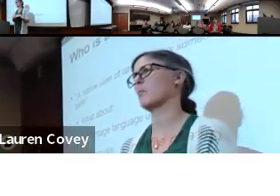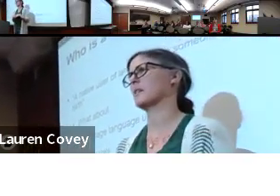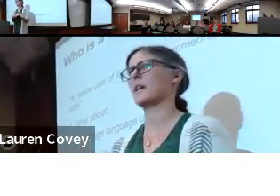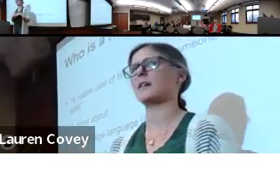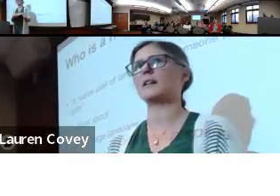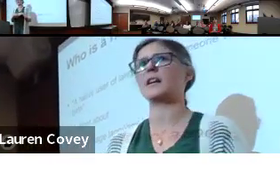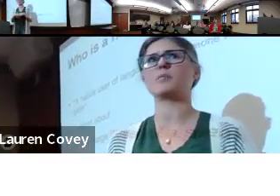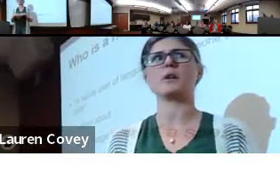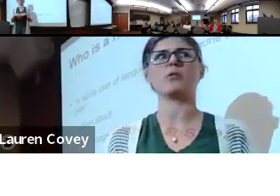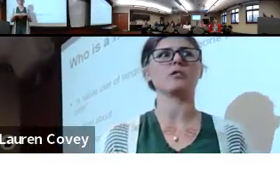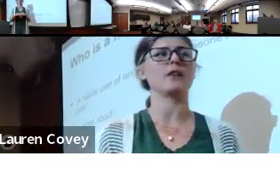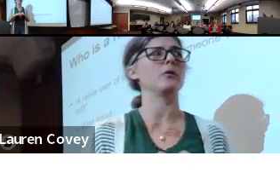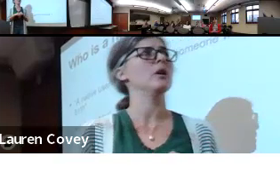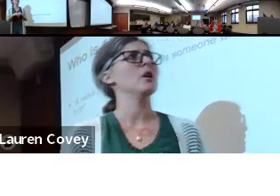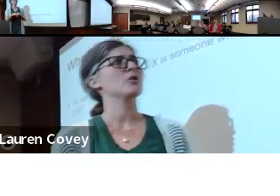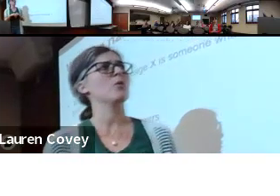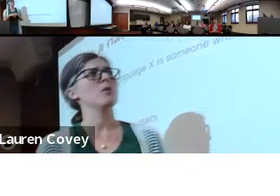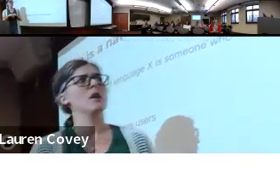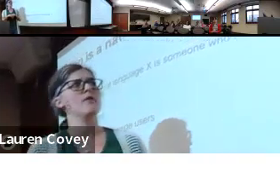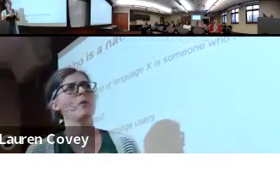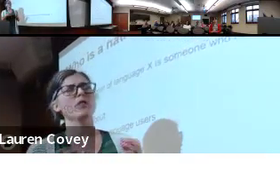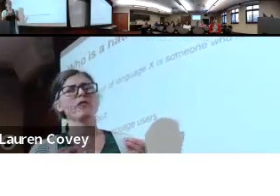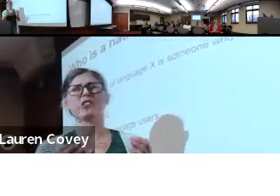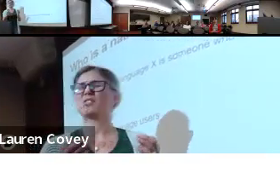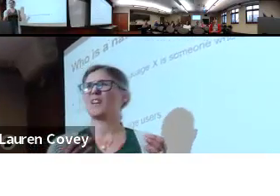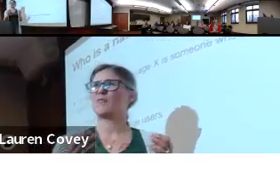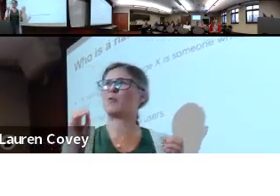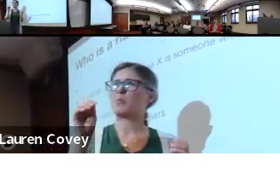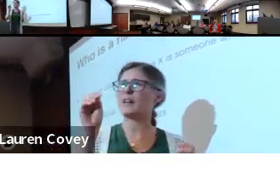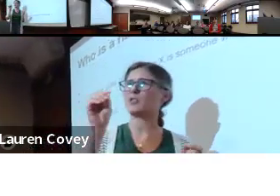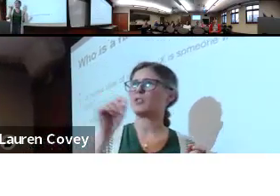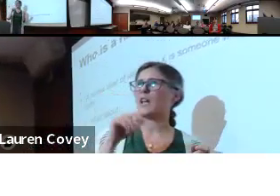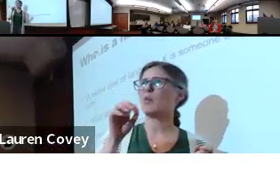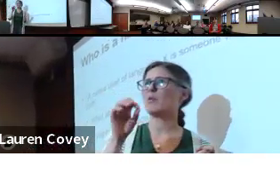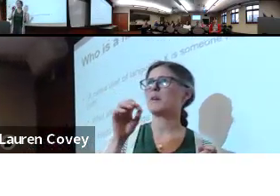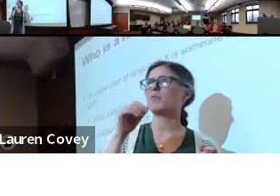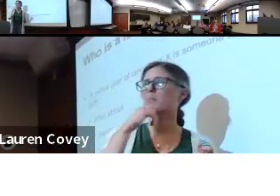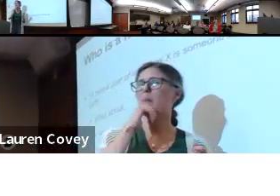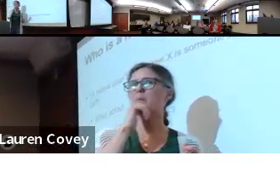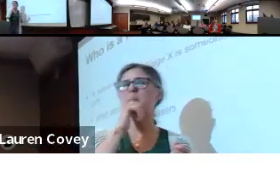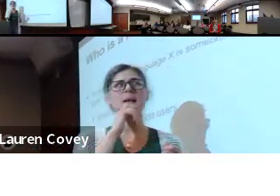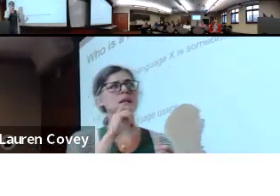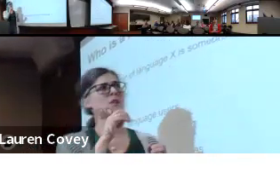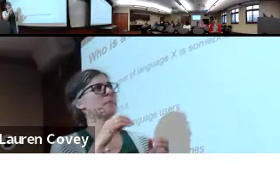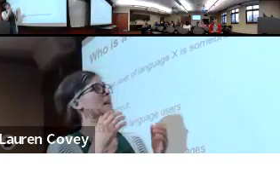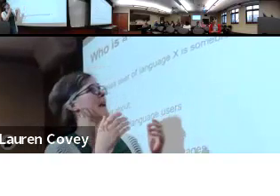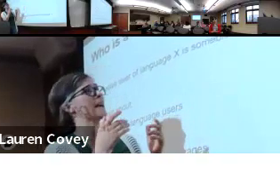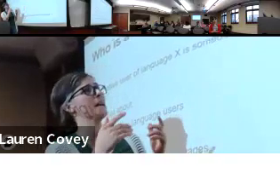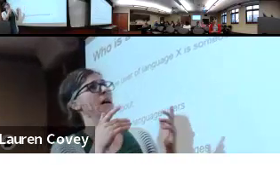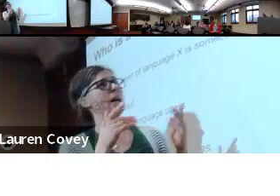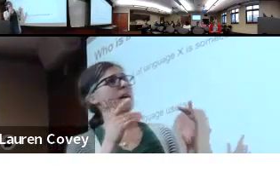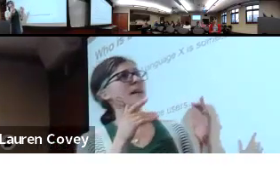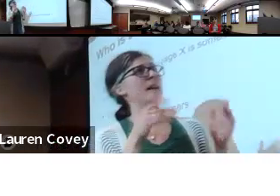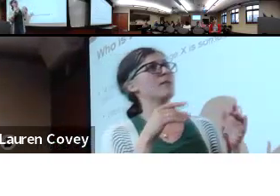mean when we say native speaker or signer. So for most of us, if we were pressed to say what we mean, we probably mean something